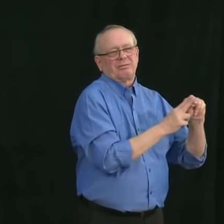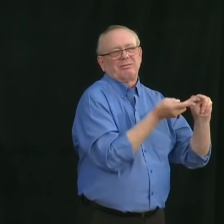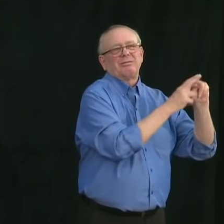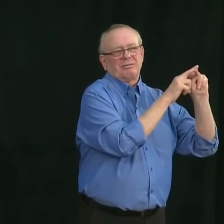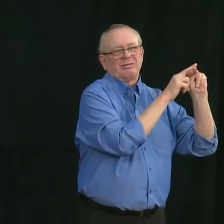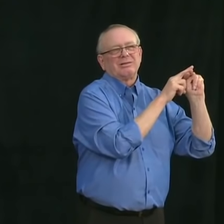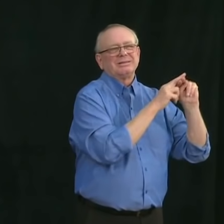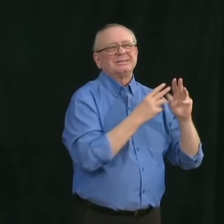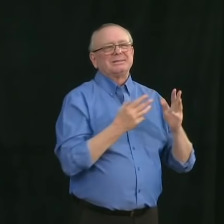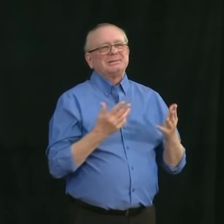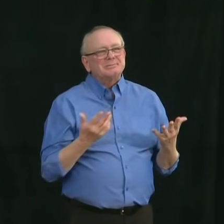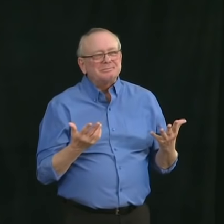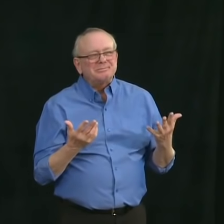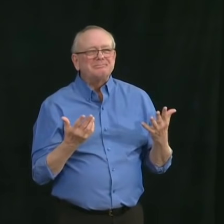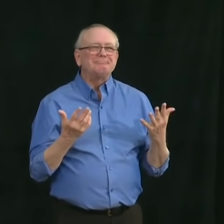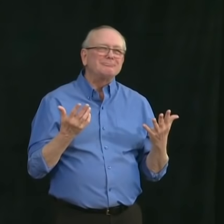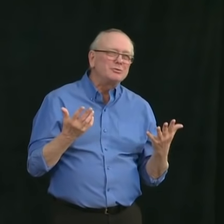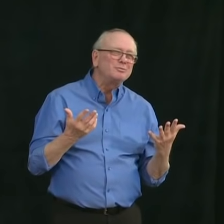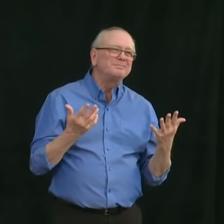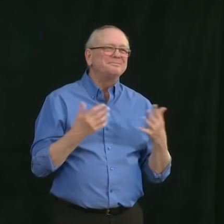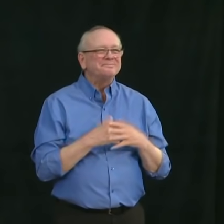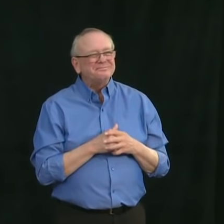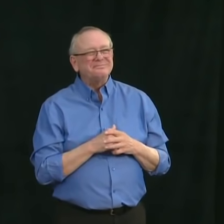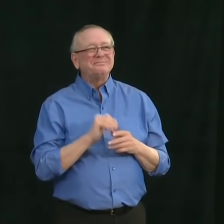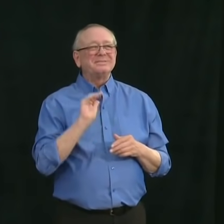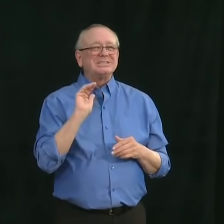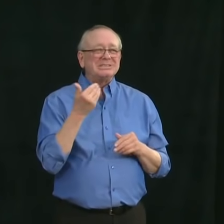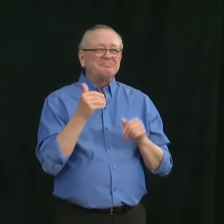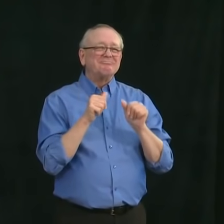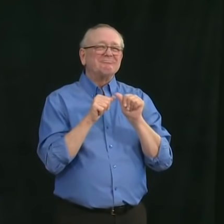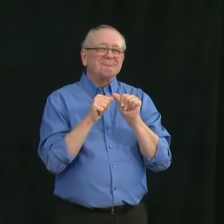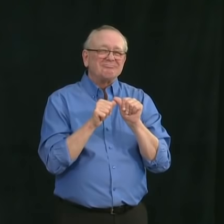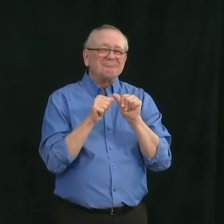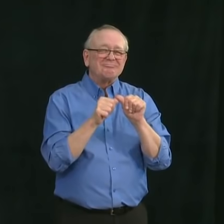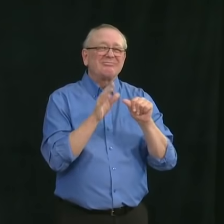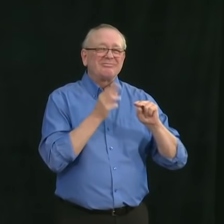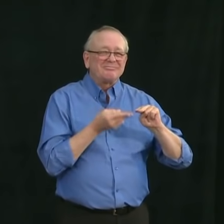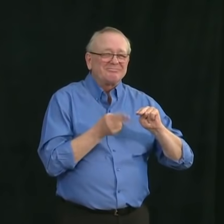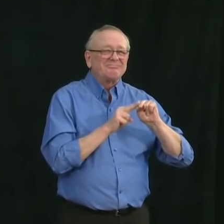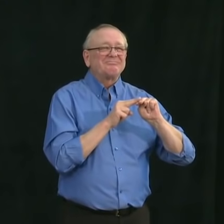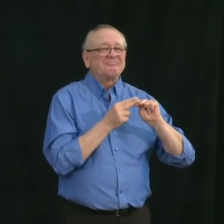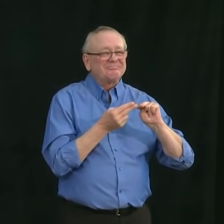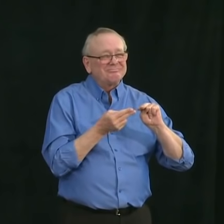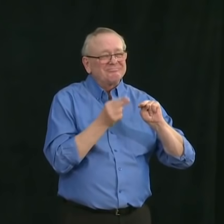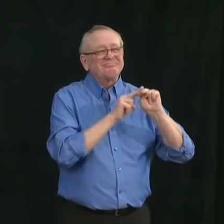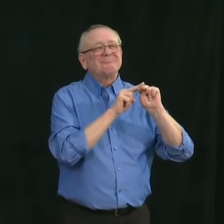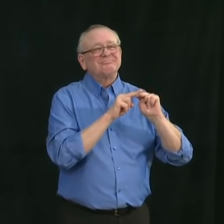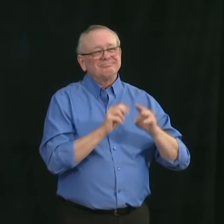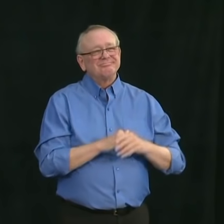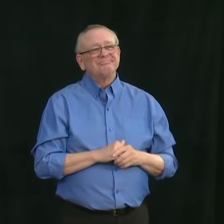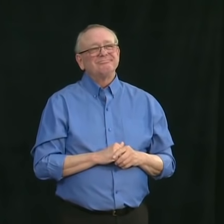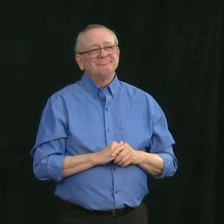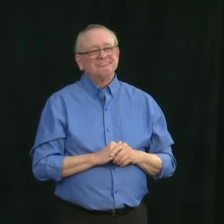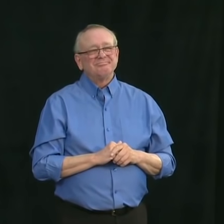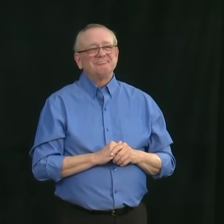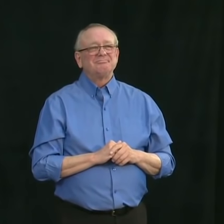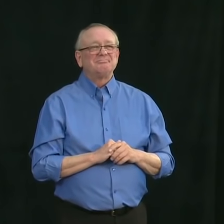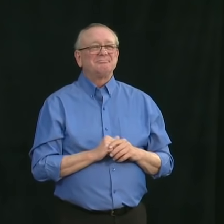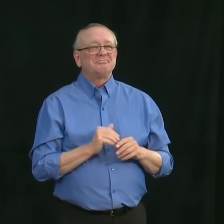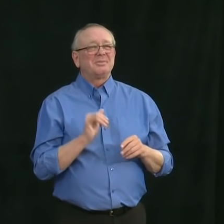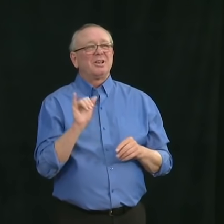state in terms of number of new cases, and now we've jumped to a new steady state of number of new cases. And in addition, the number